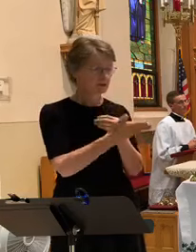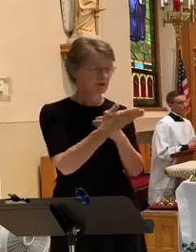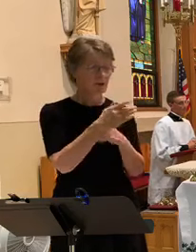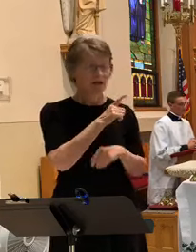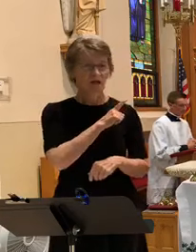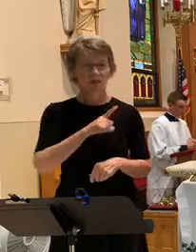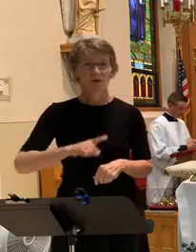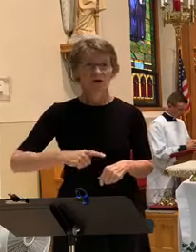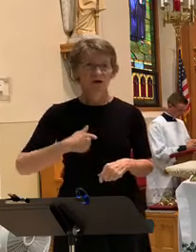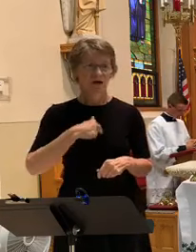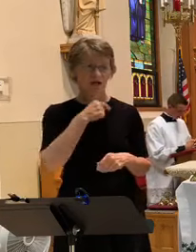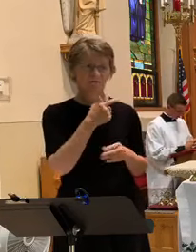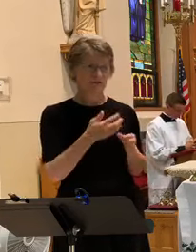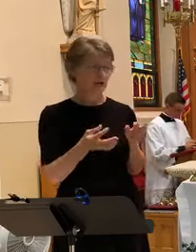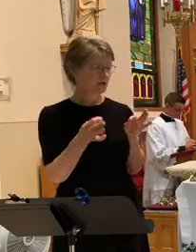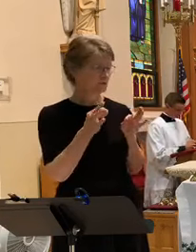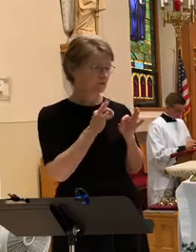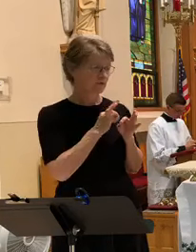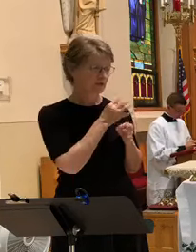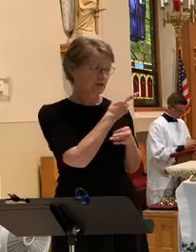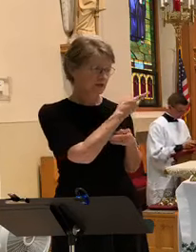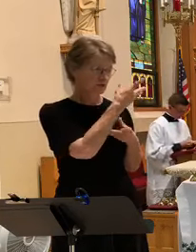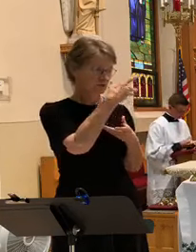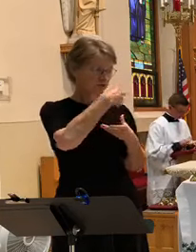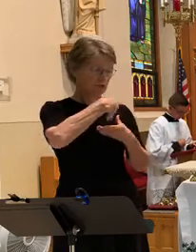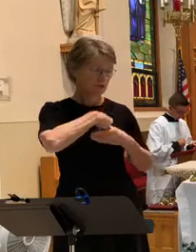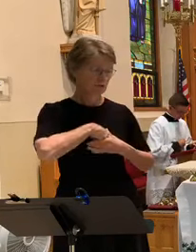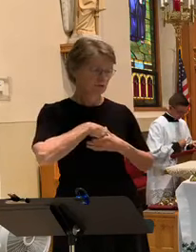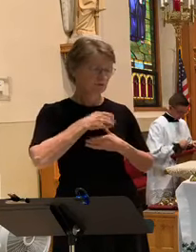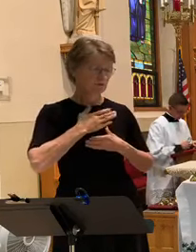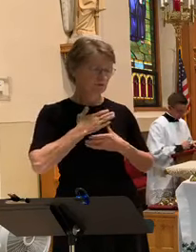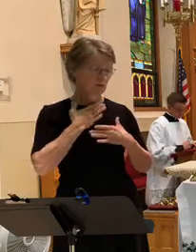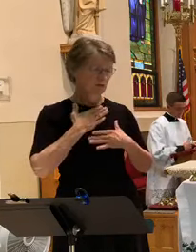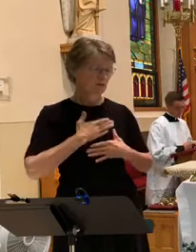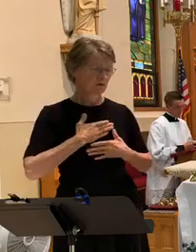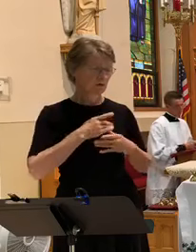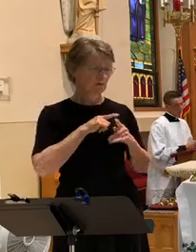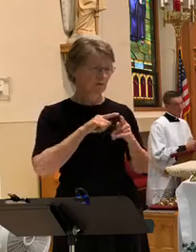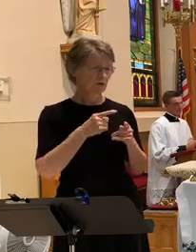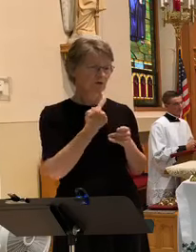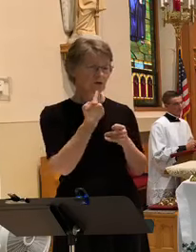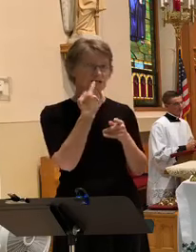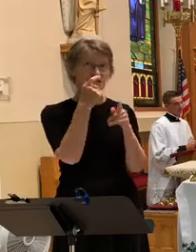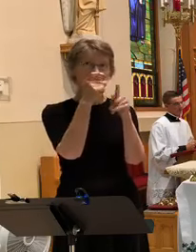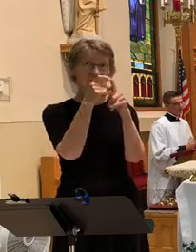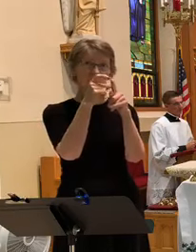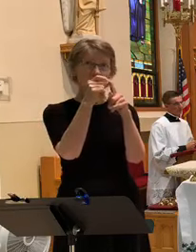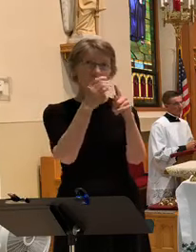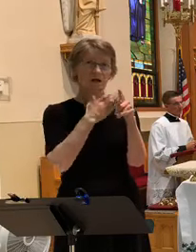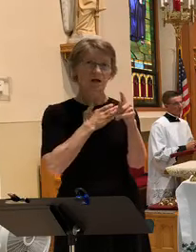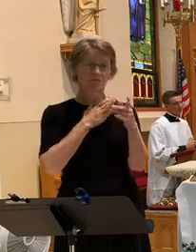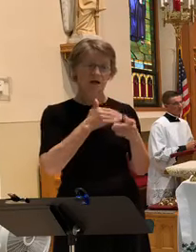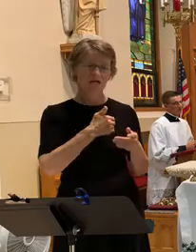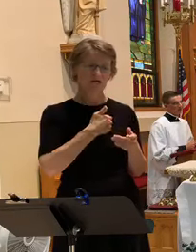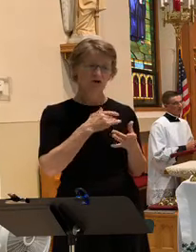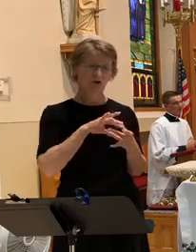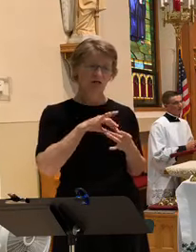Lamb. Lord, I am not worthy that you should enter under my roof. Only say the